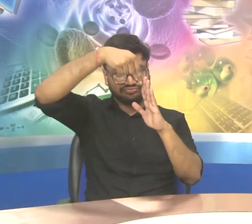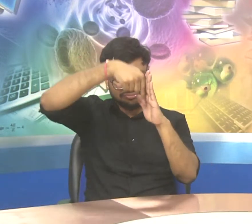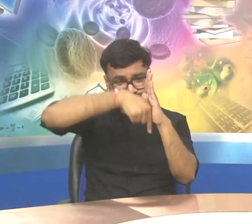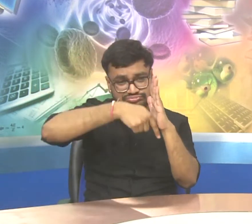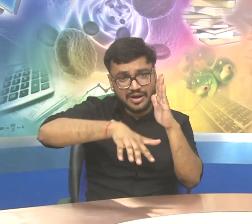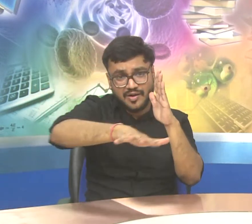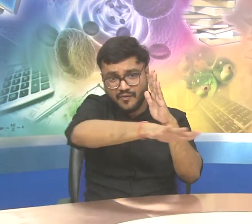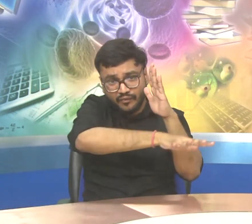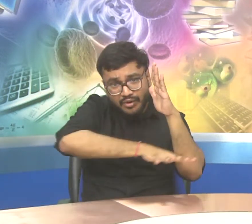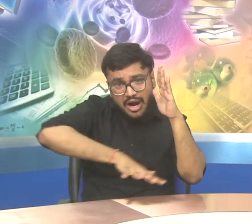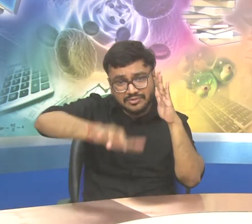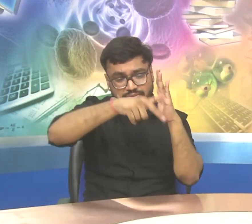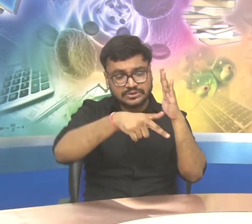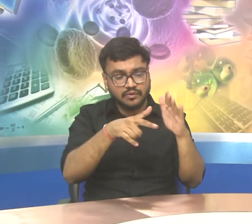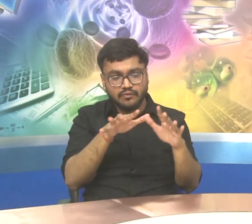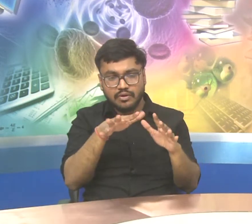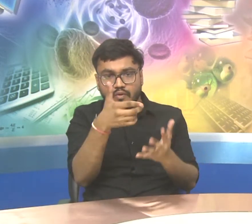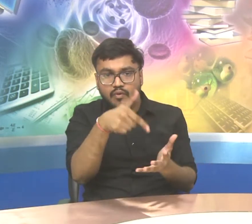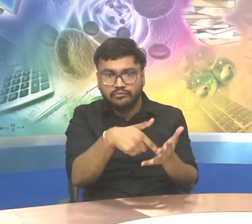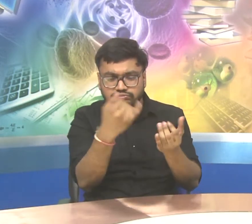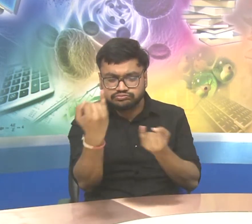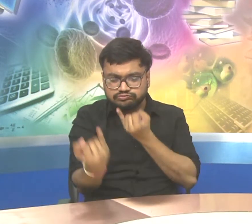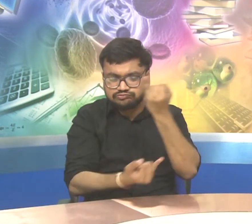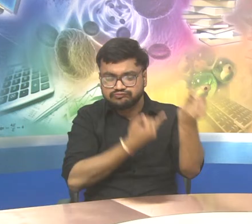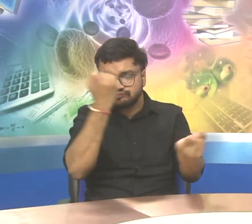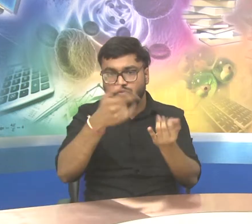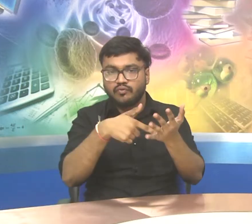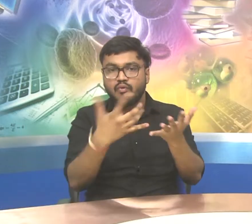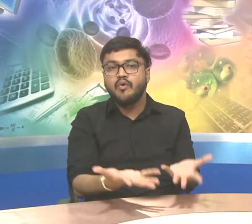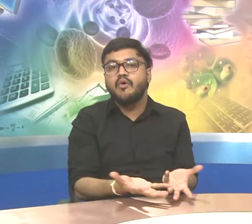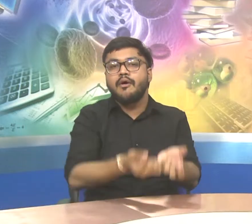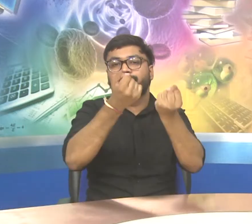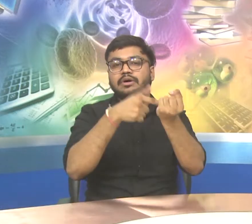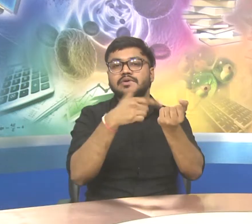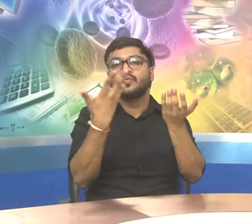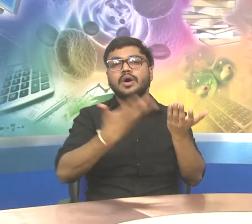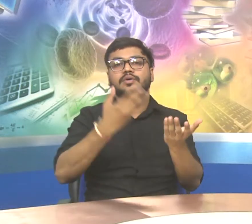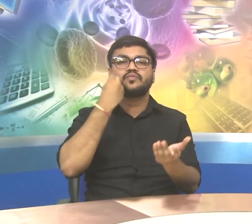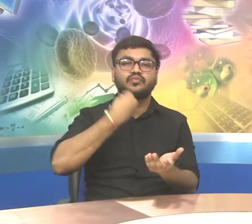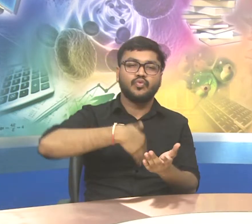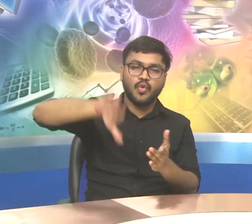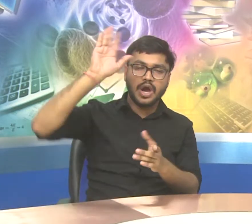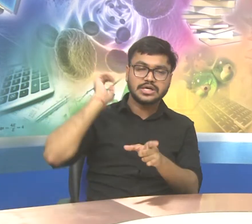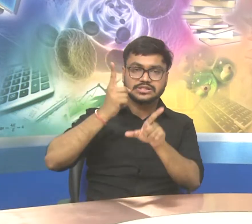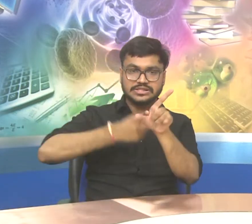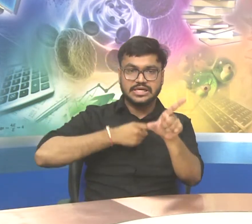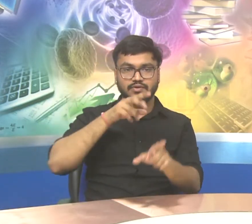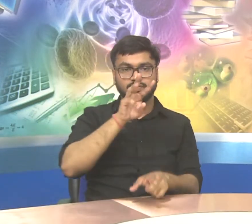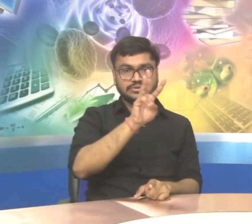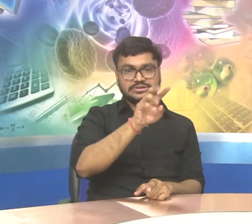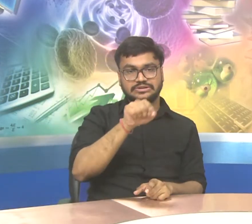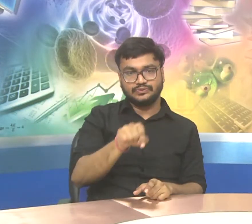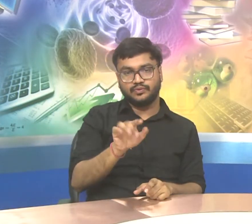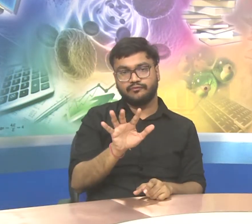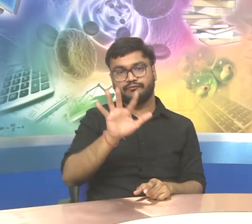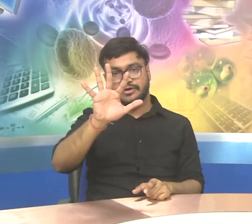But some fossils found in India about 3.5 billion years